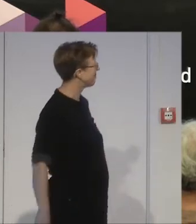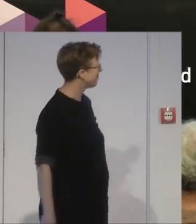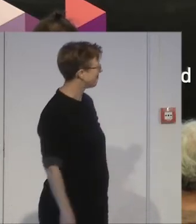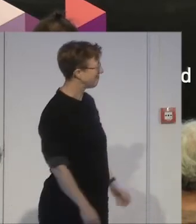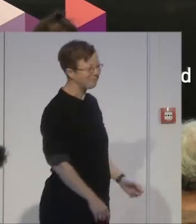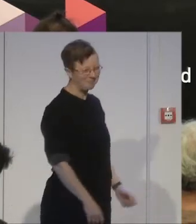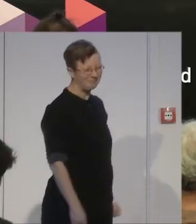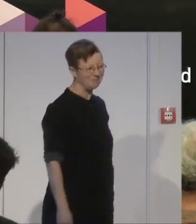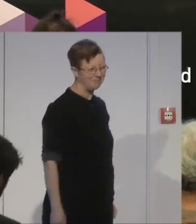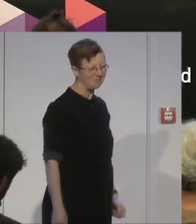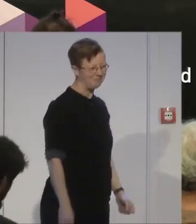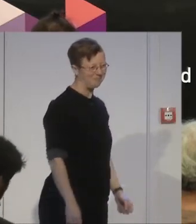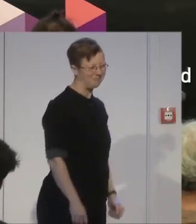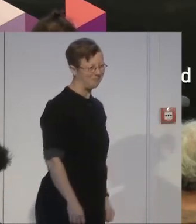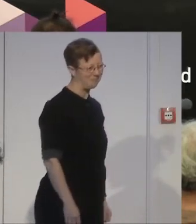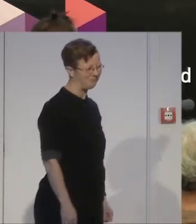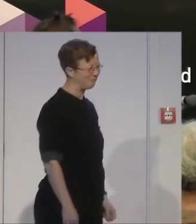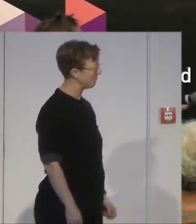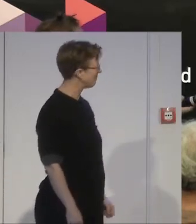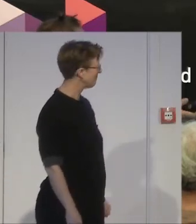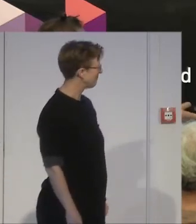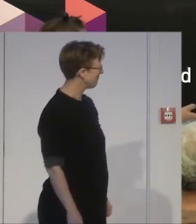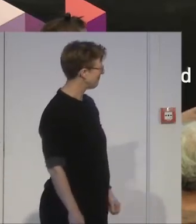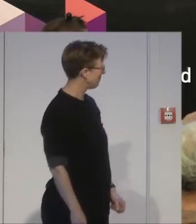Sure, yeah, why not? Yeah.